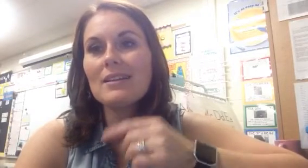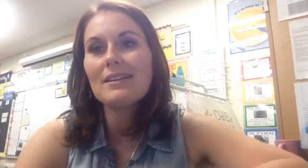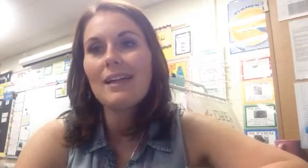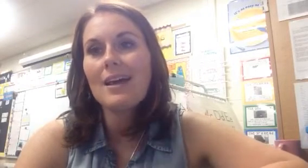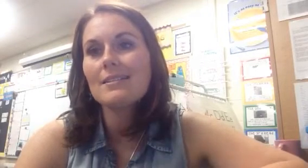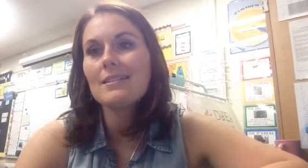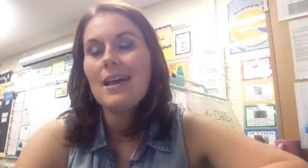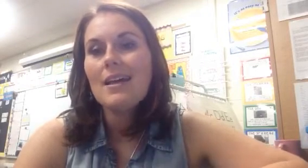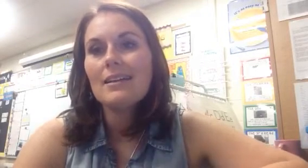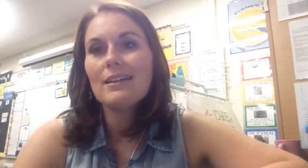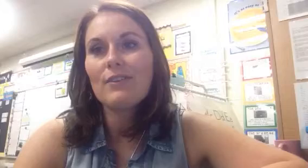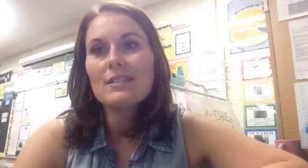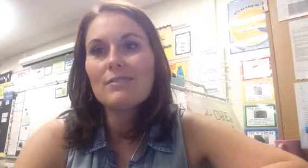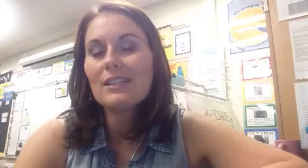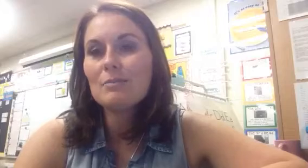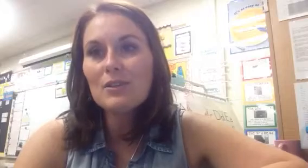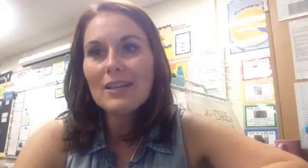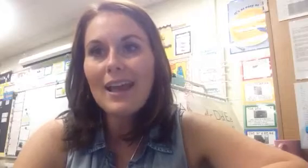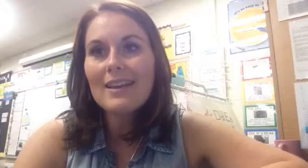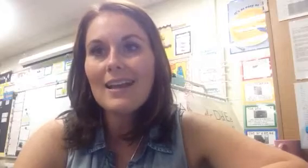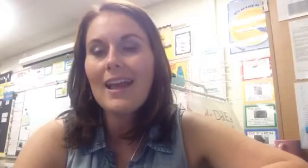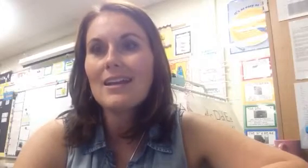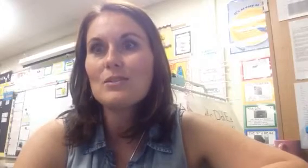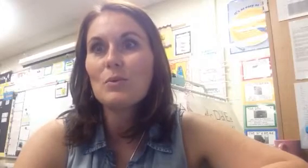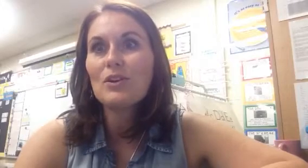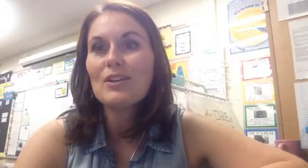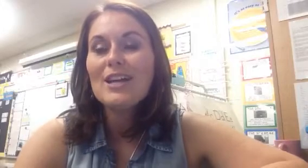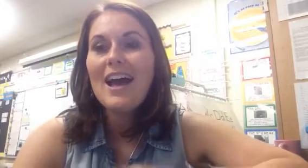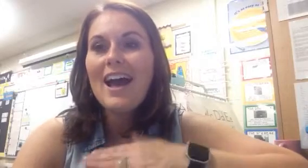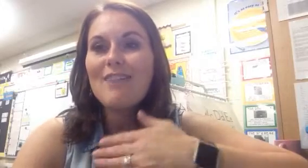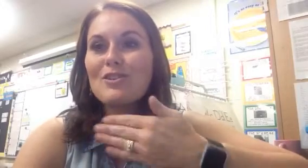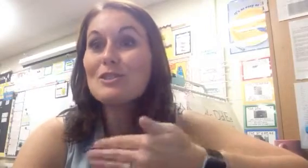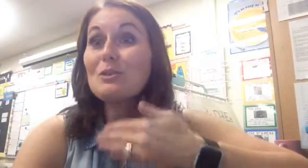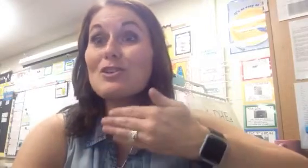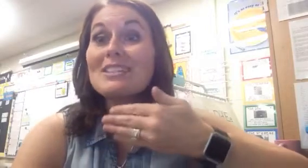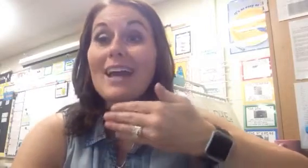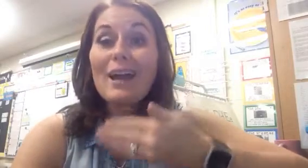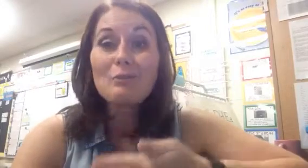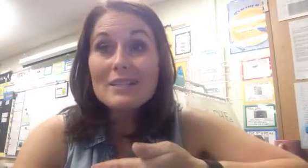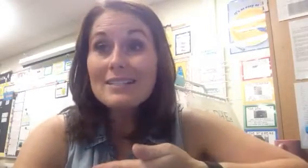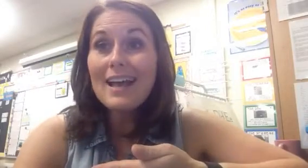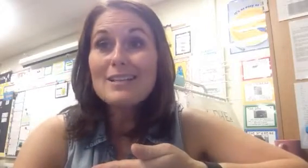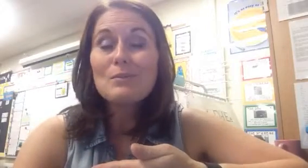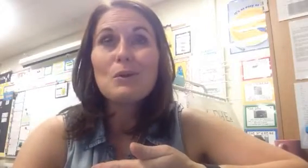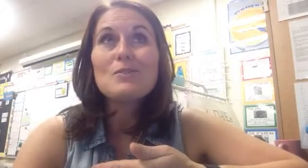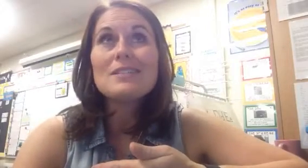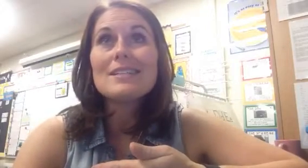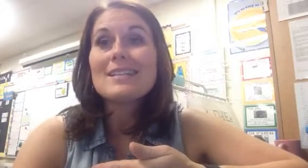the class can effectively communicate, and I've noticed we're using it at recess, we're using it